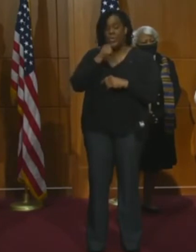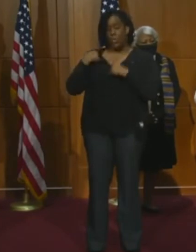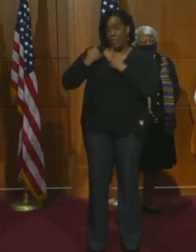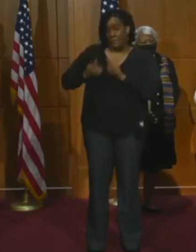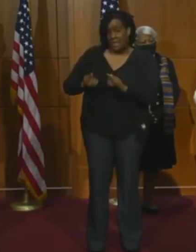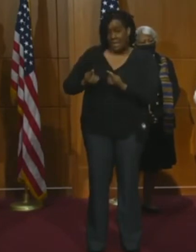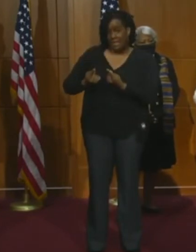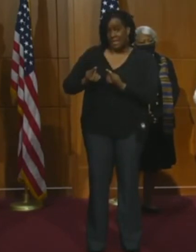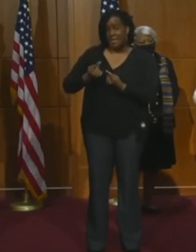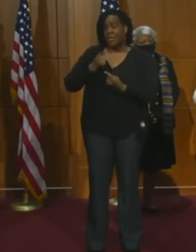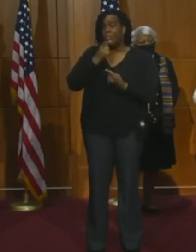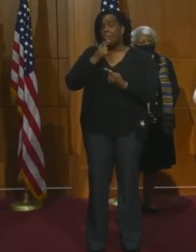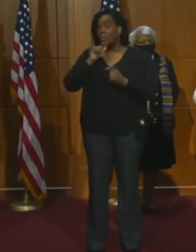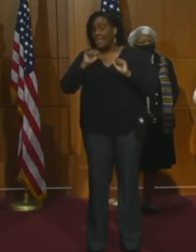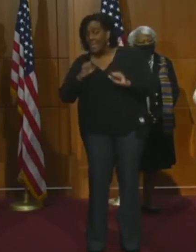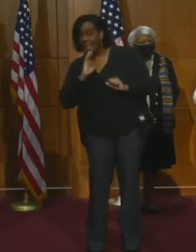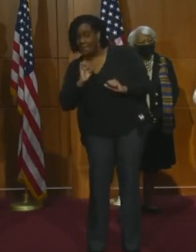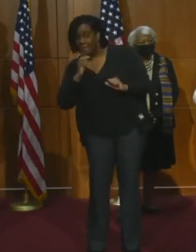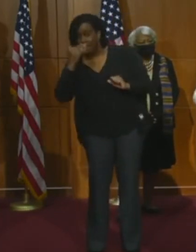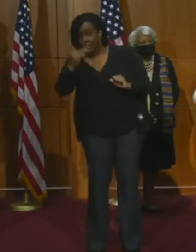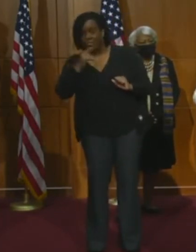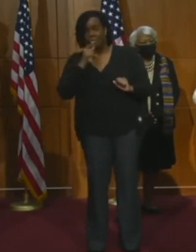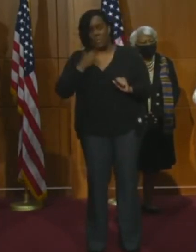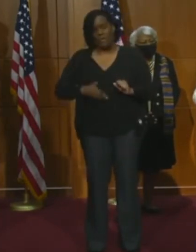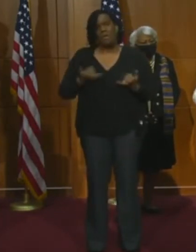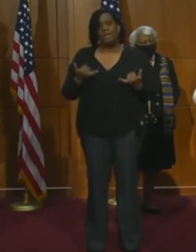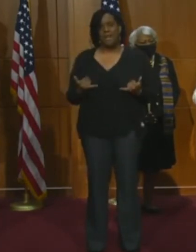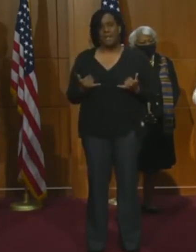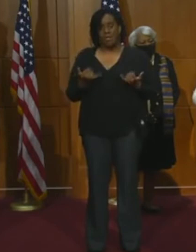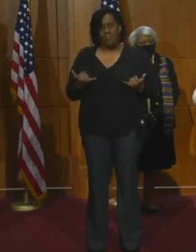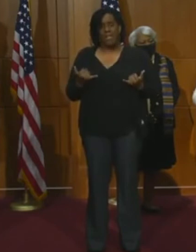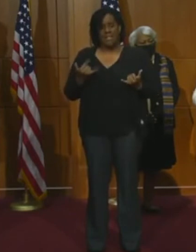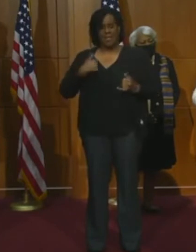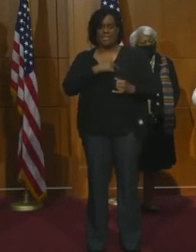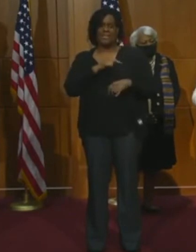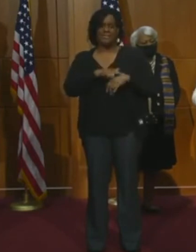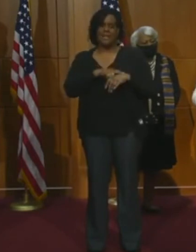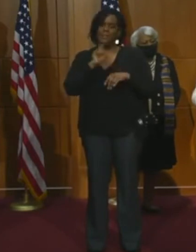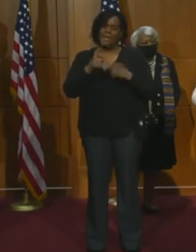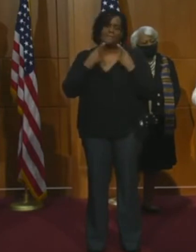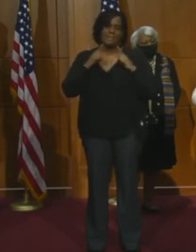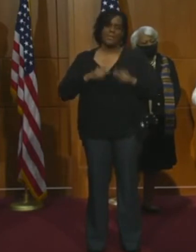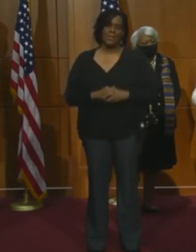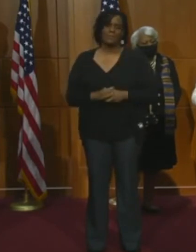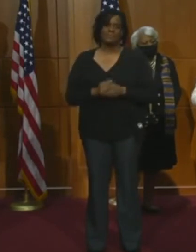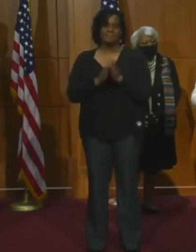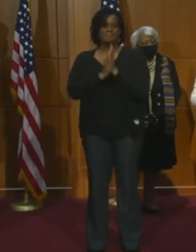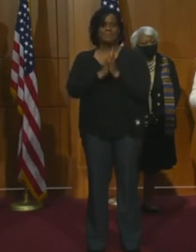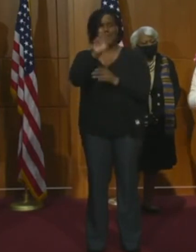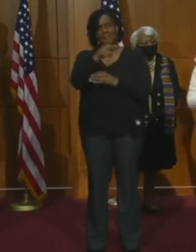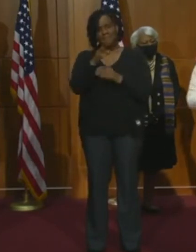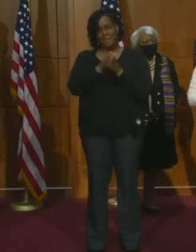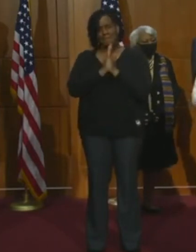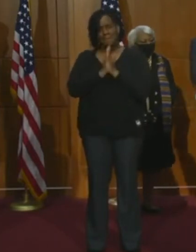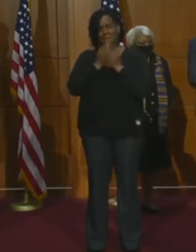be. This is our time. We've got to make this work. Peace be with you.